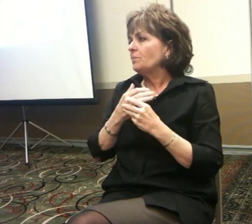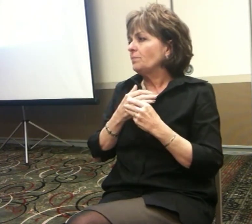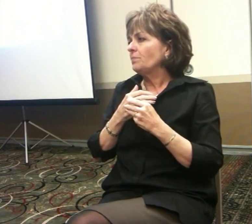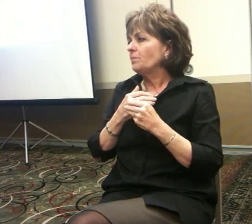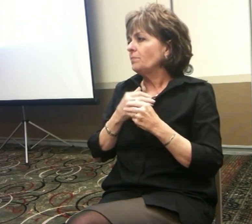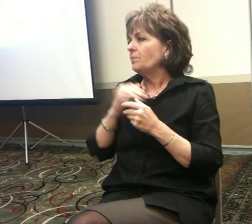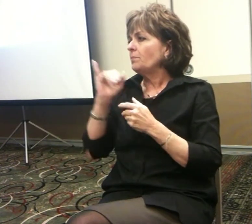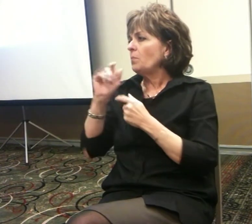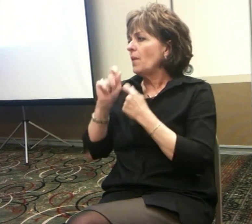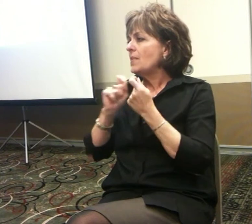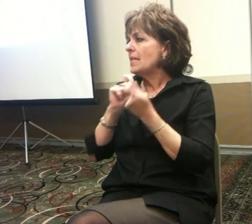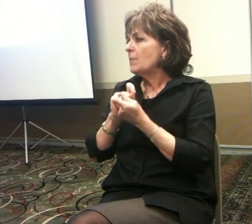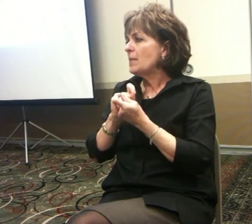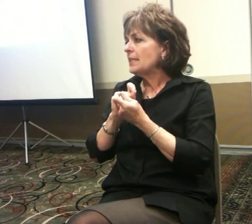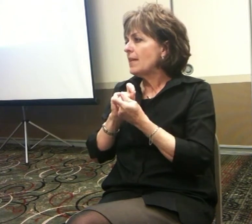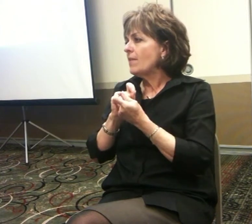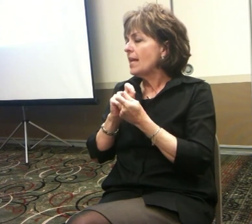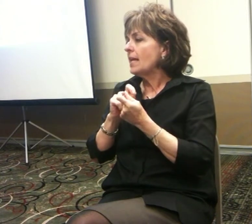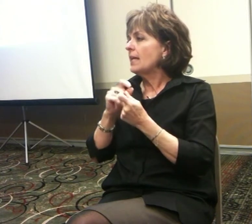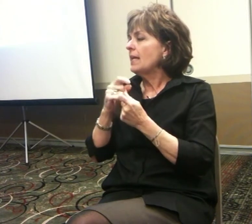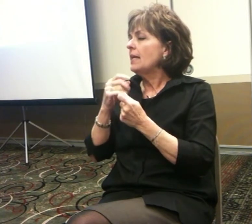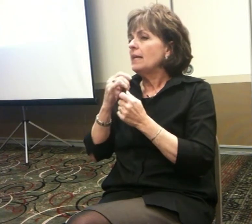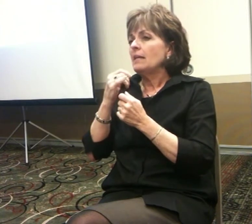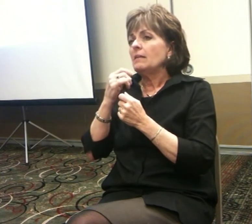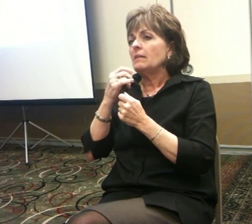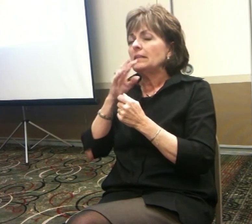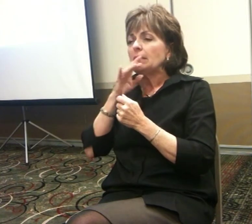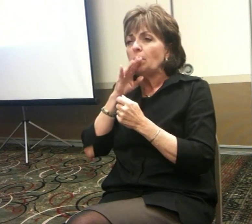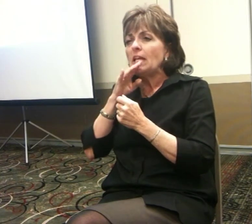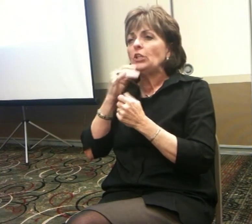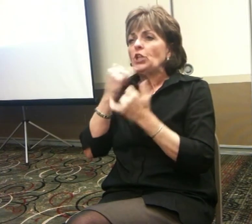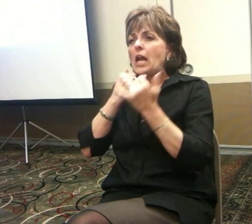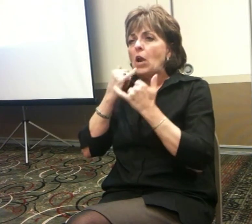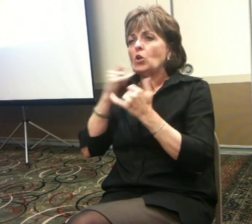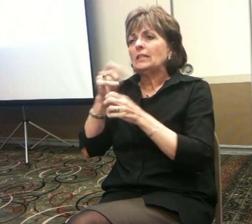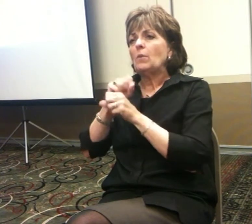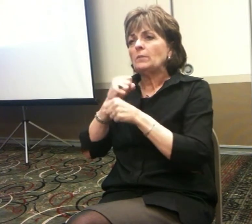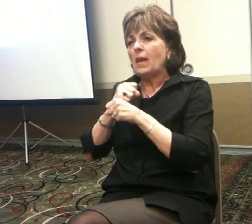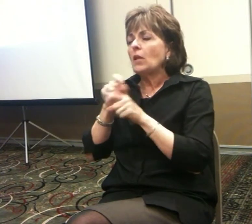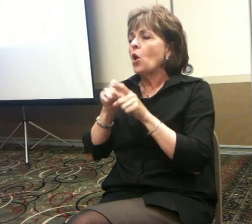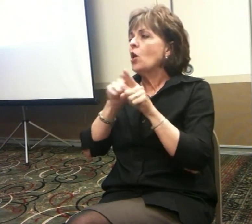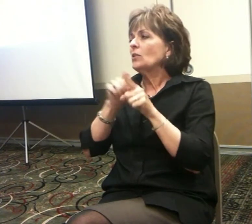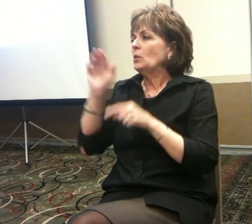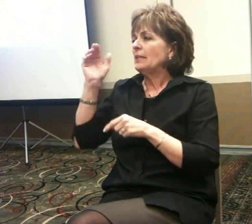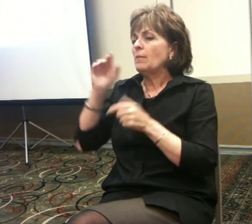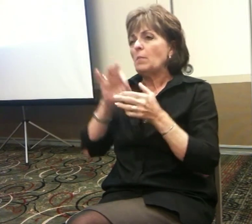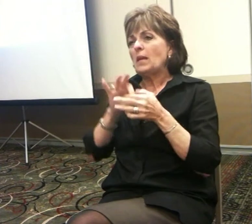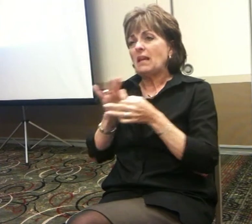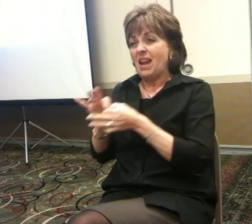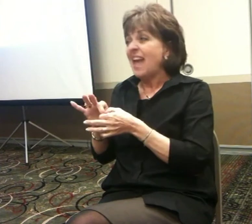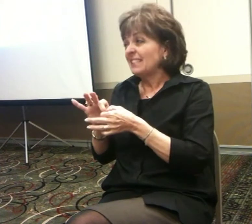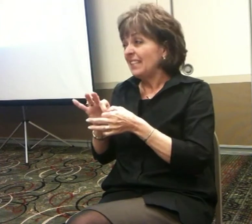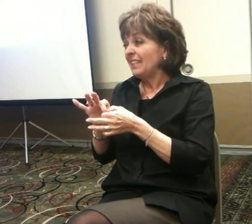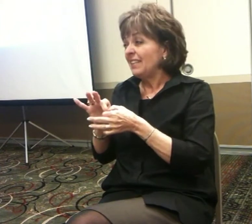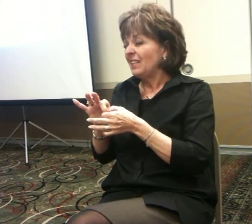specific speech errors that he was making really did also seem to be connected in that regard. So I felt like it was a